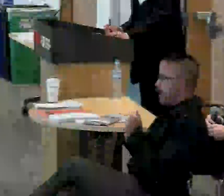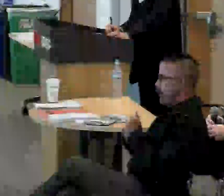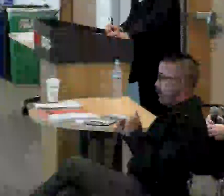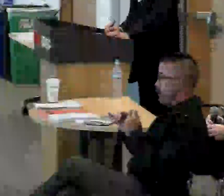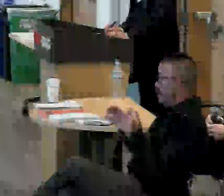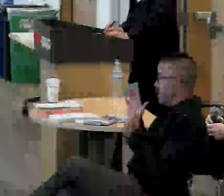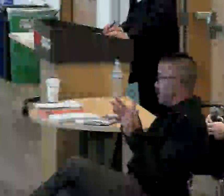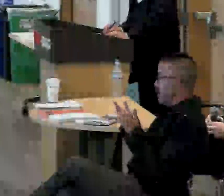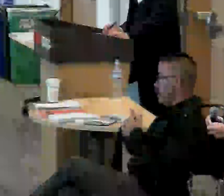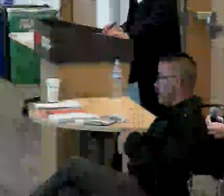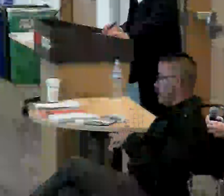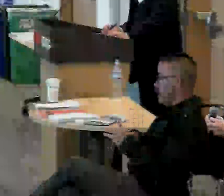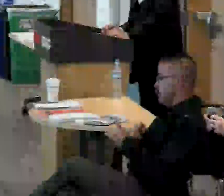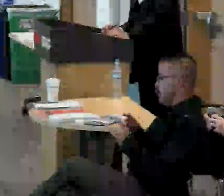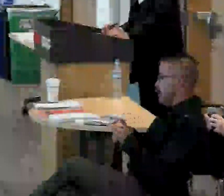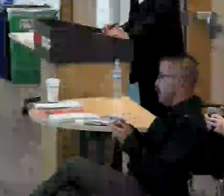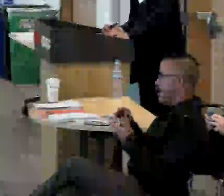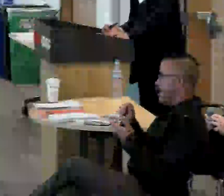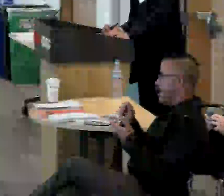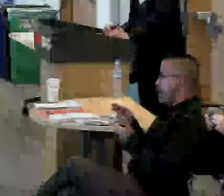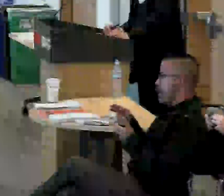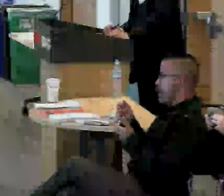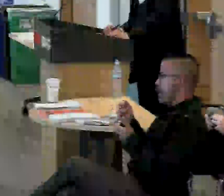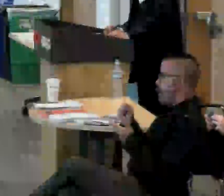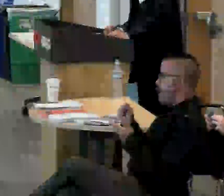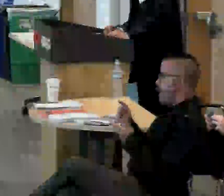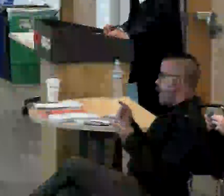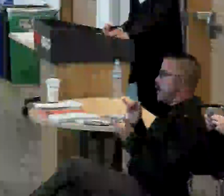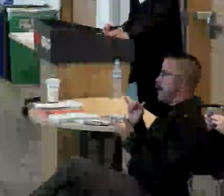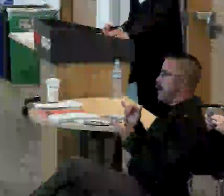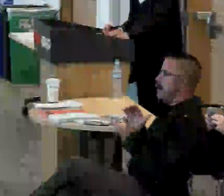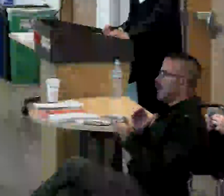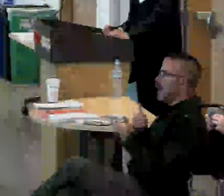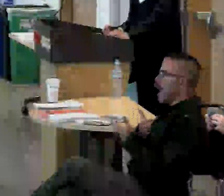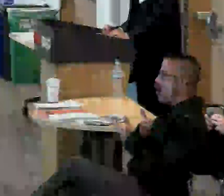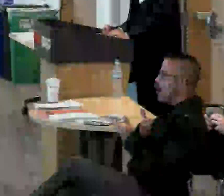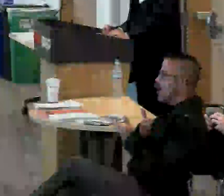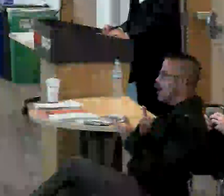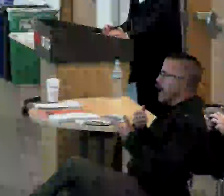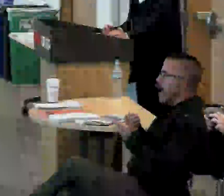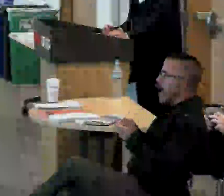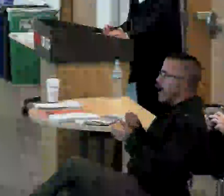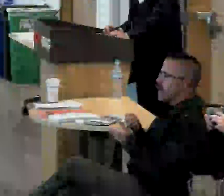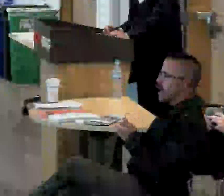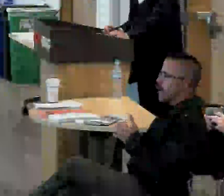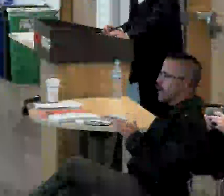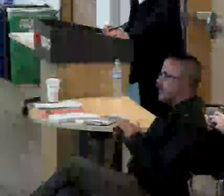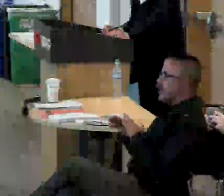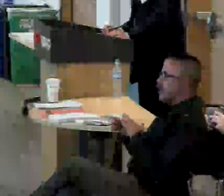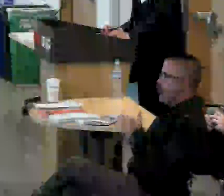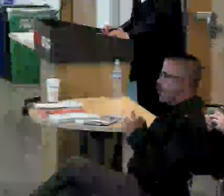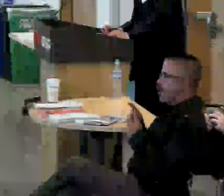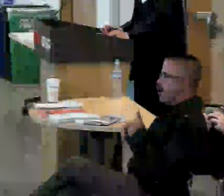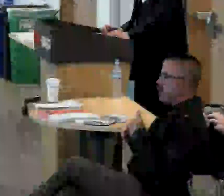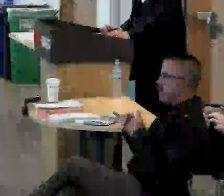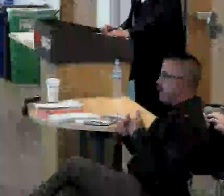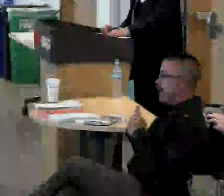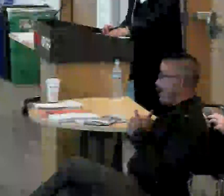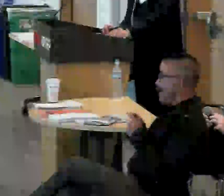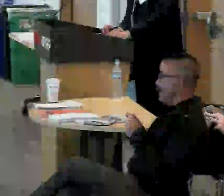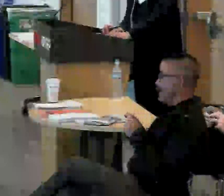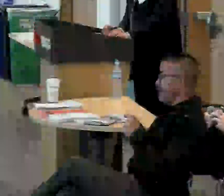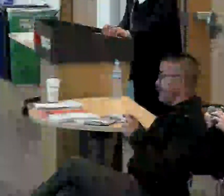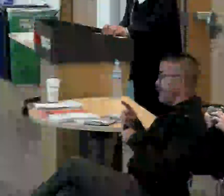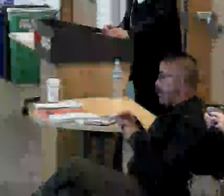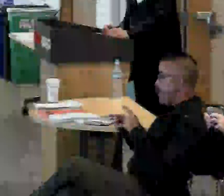then the AHEAD program is our economic development grant program, which is a pretty wide description, a lot of different uses of